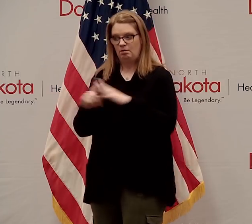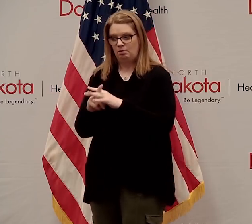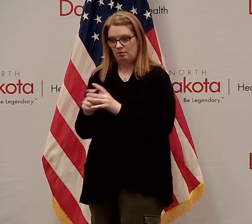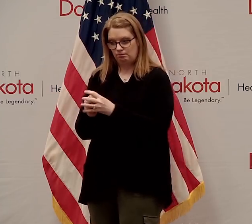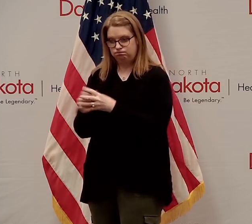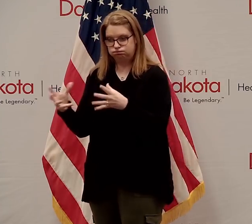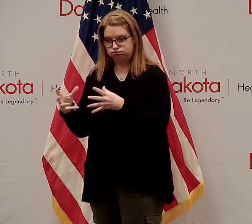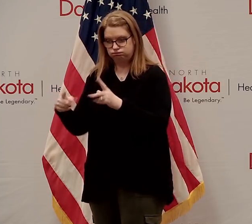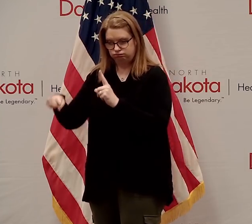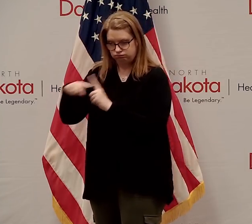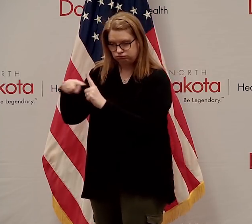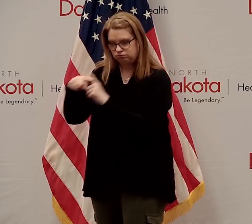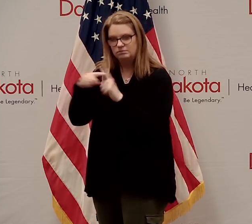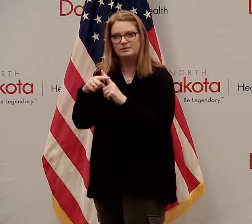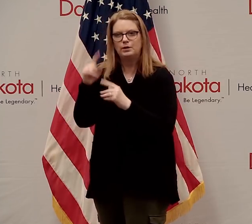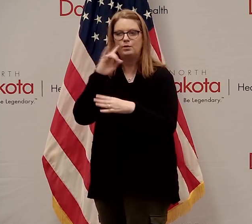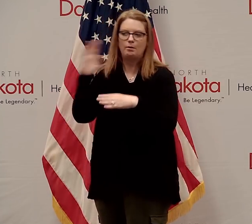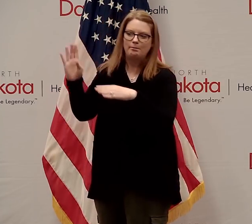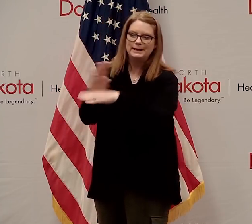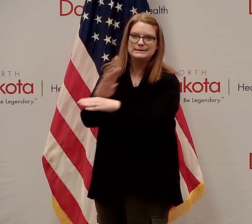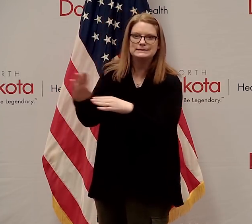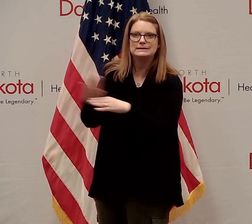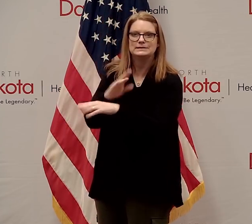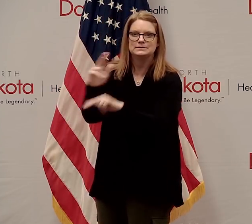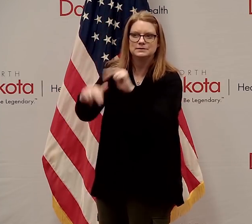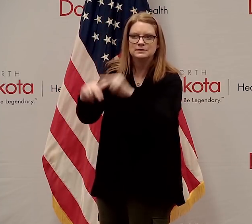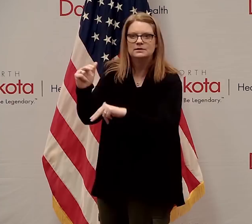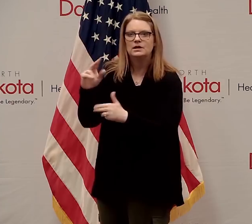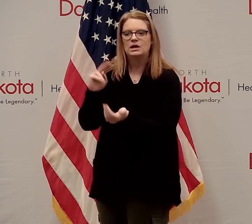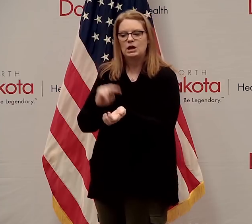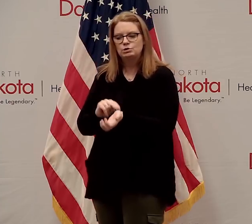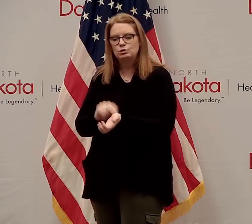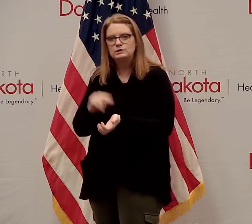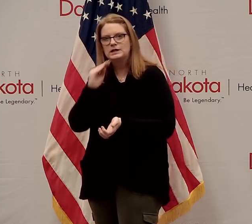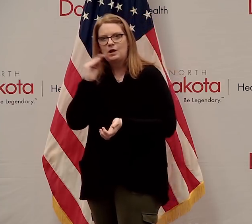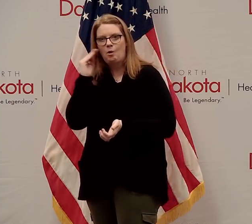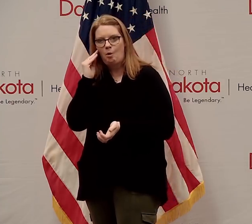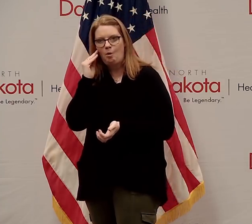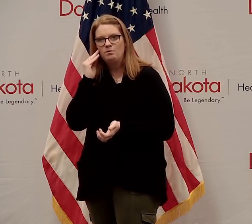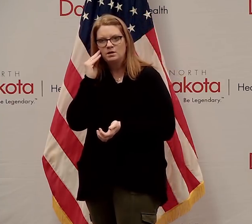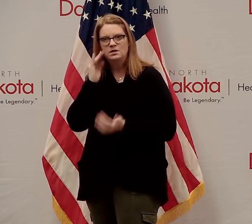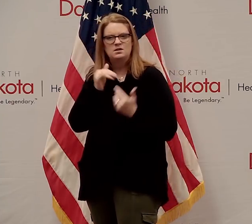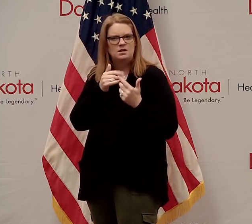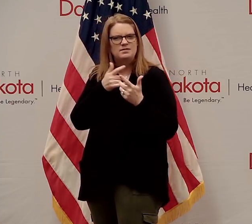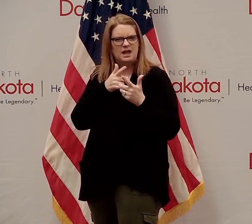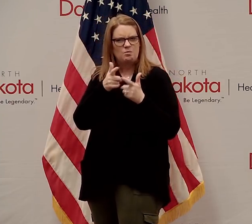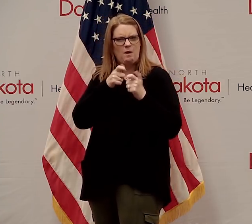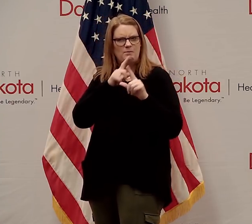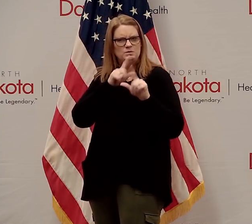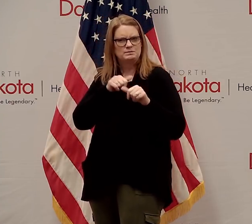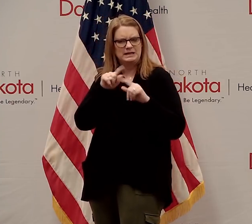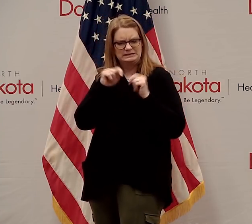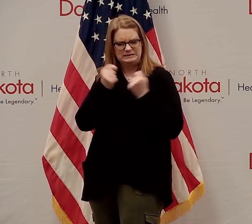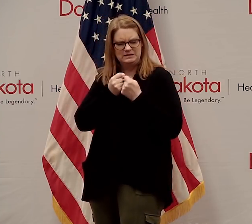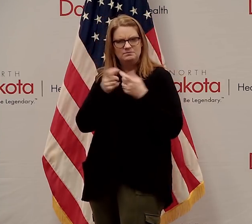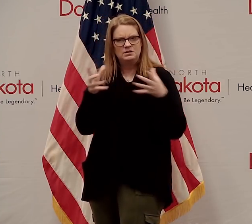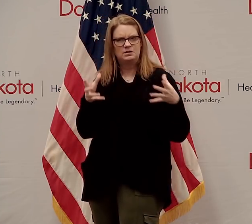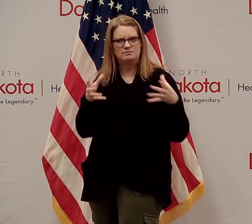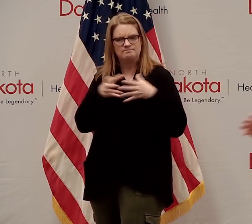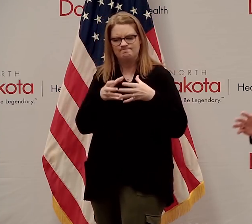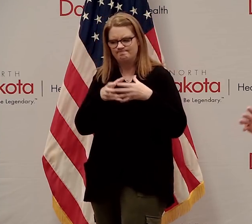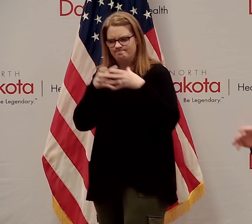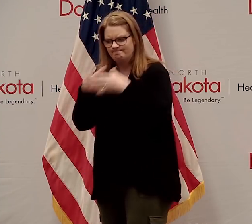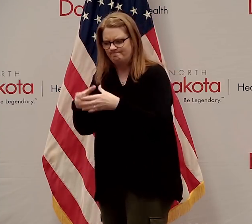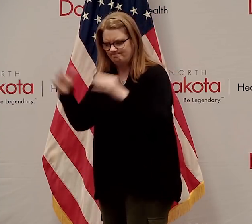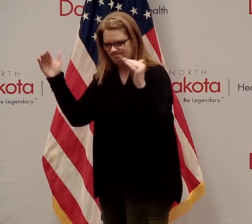in a commercial sector or in a nursing home, we're coming in with our rapid response team, testing in a